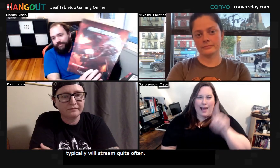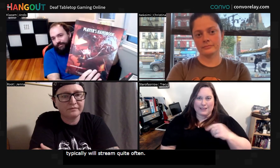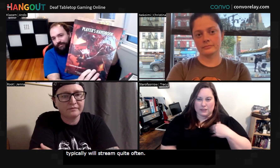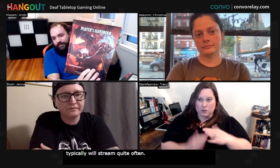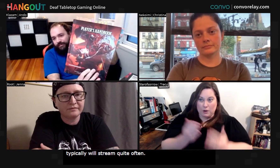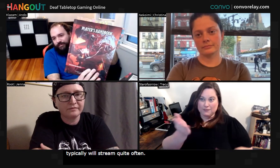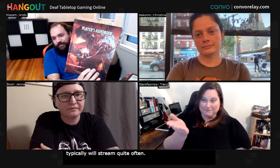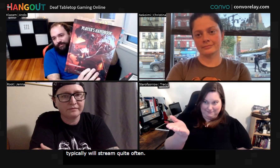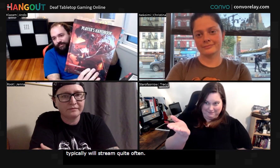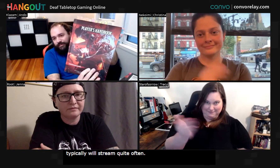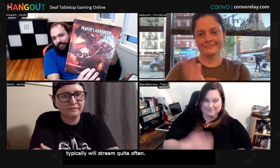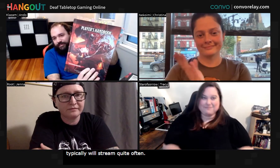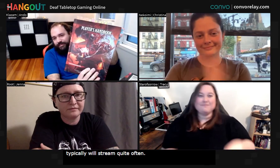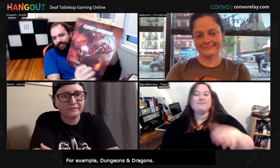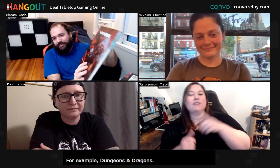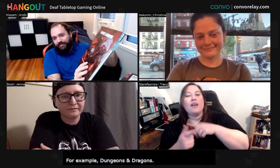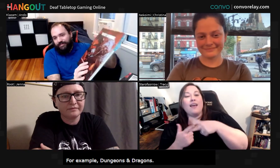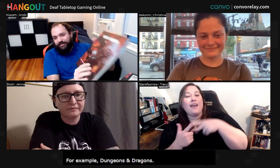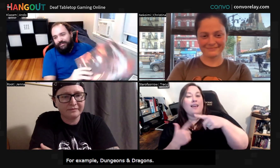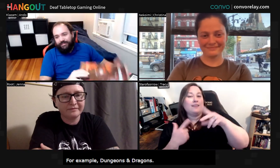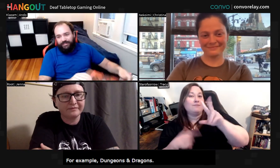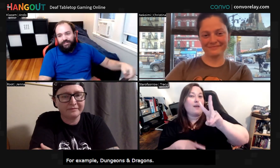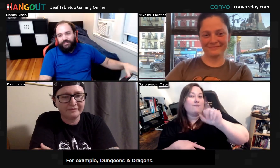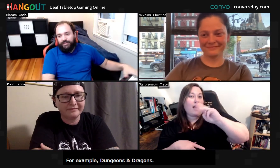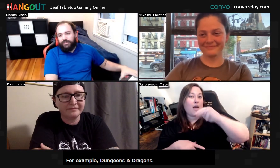D&G, which class has right there.